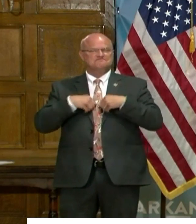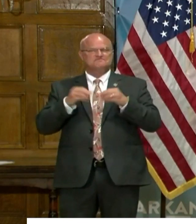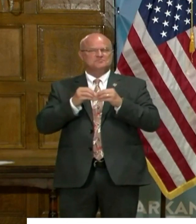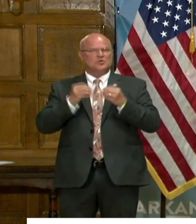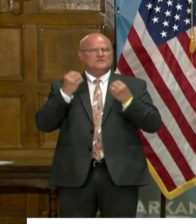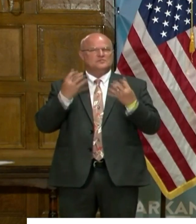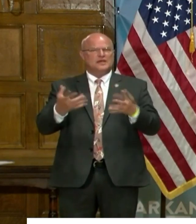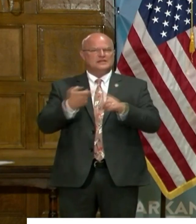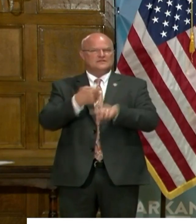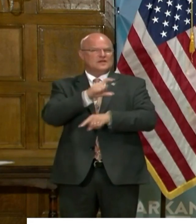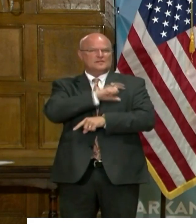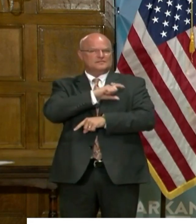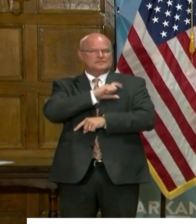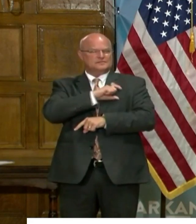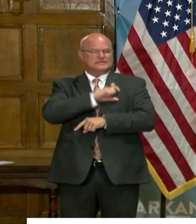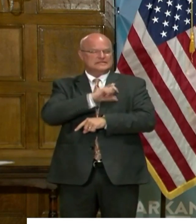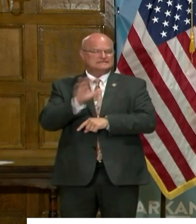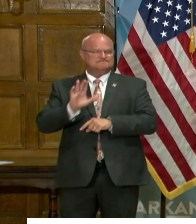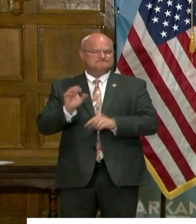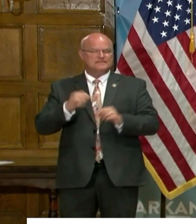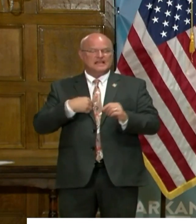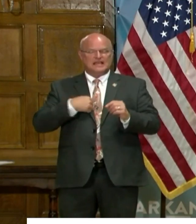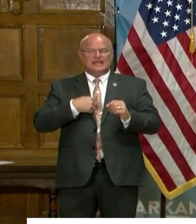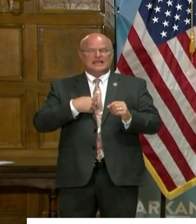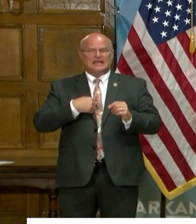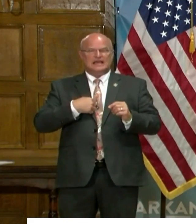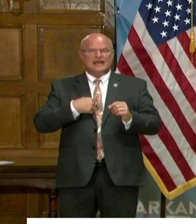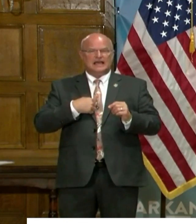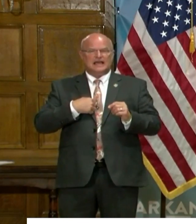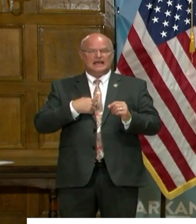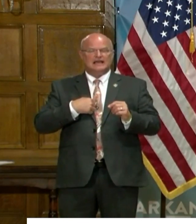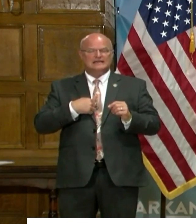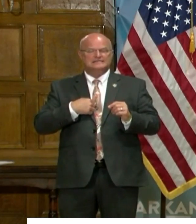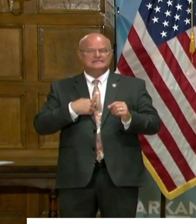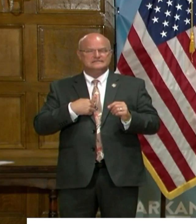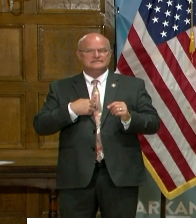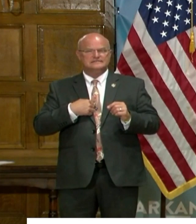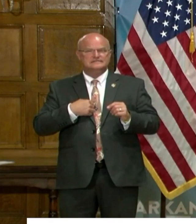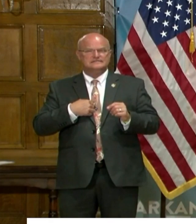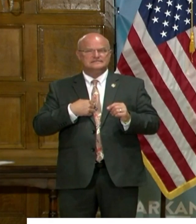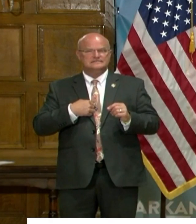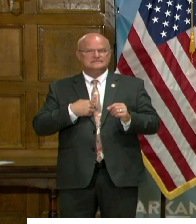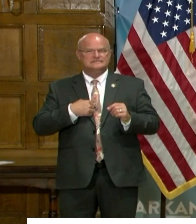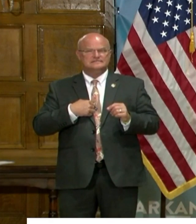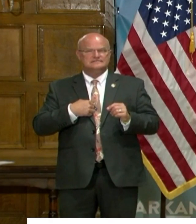information from law enforcement, and I just have been a little bit